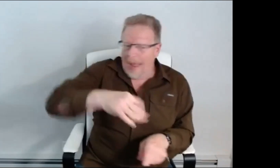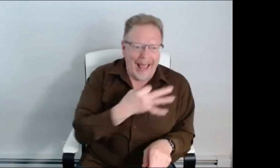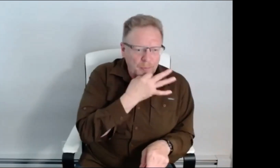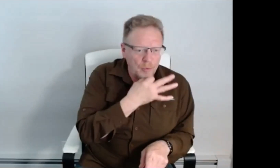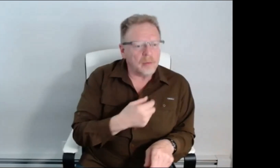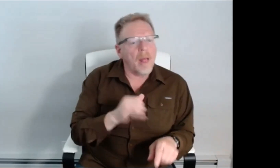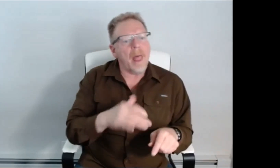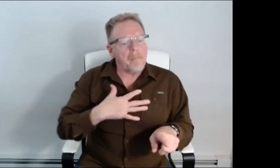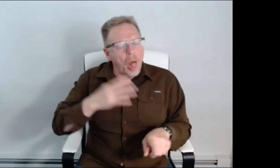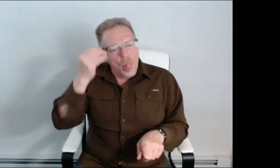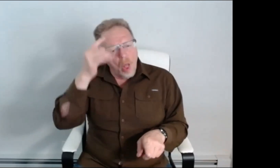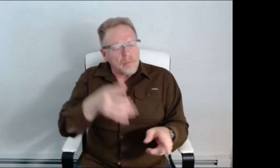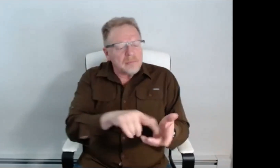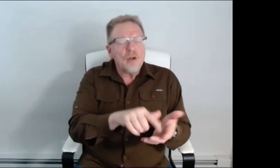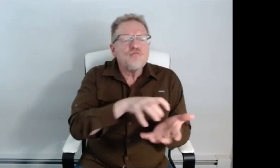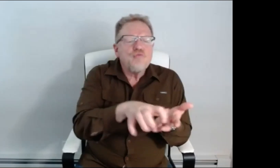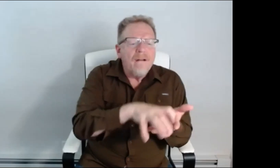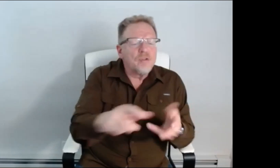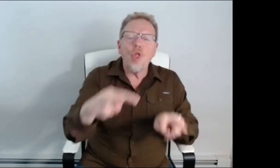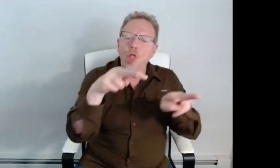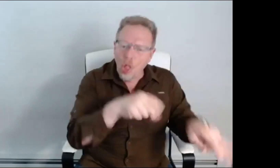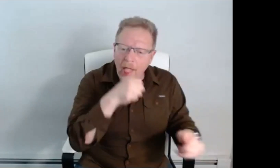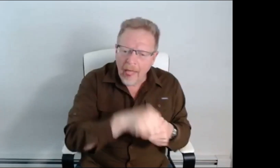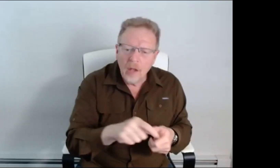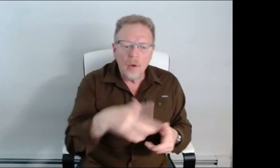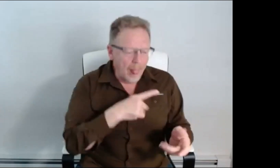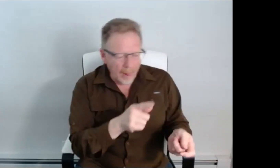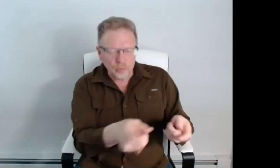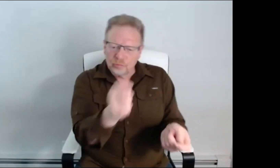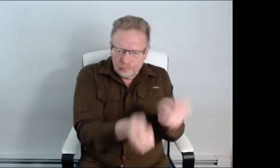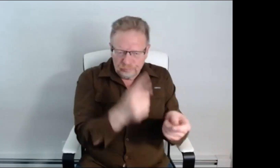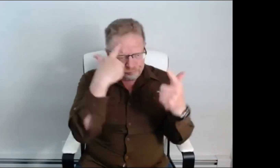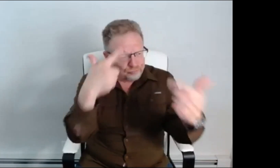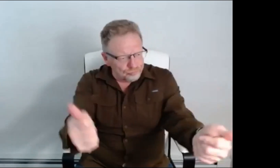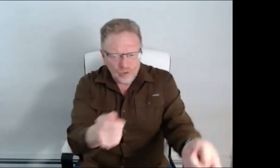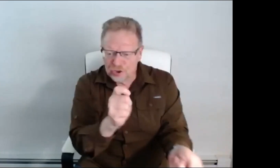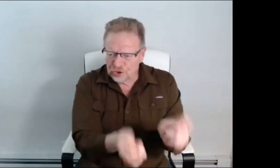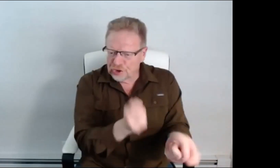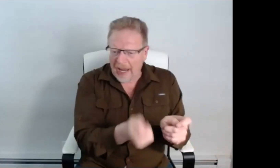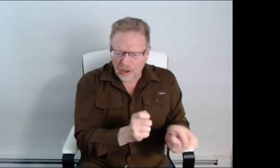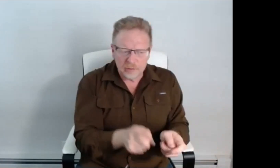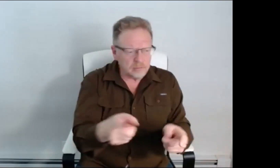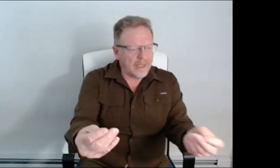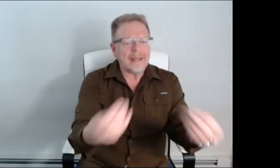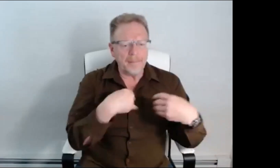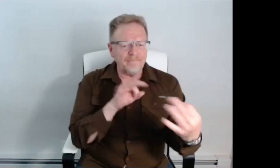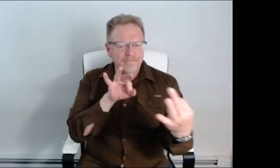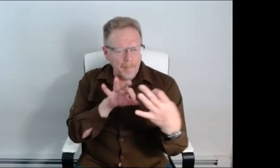my thoughts. Please look at the letter, say what do you like, what don't you like, and then give feedback or redo it,